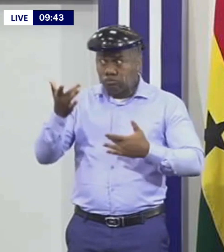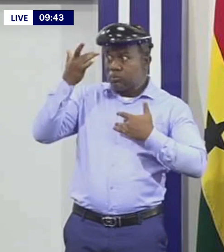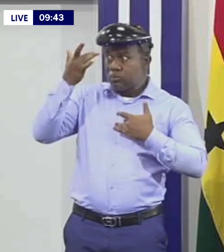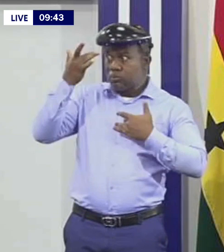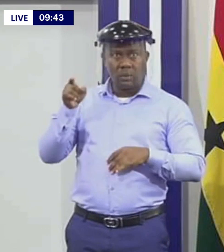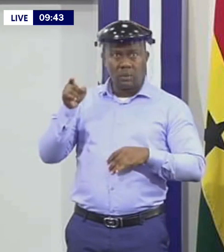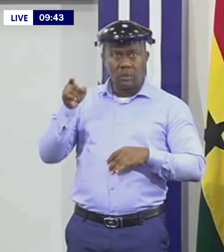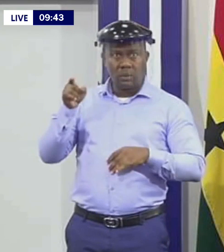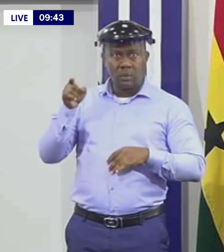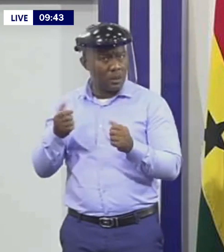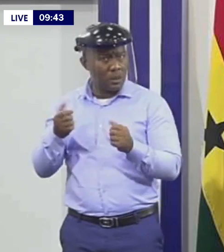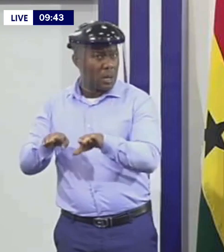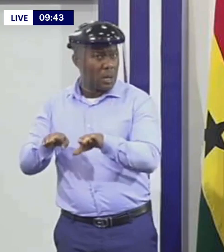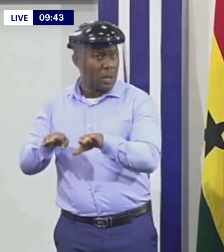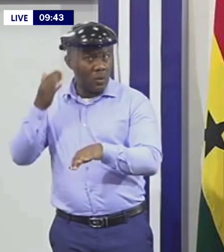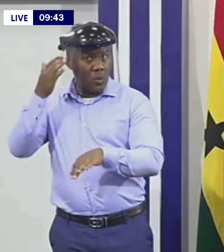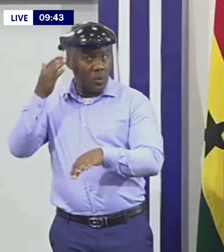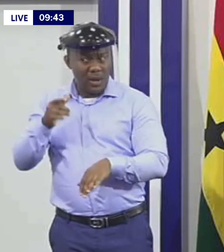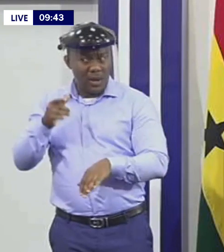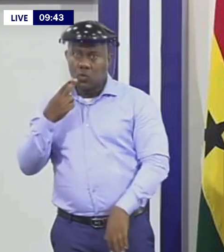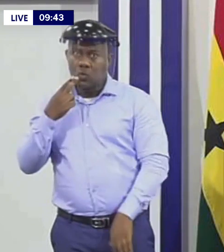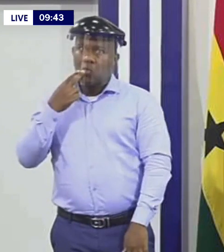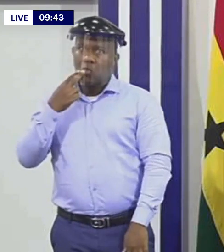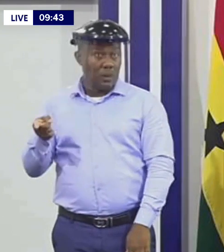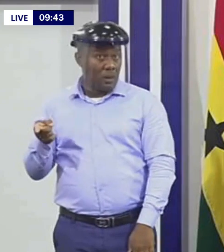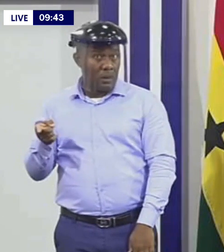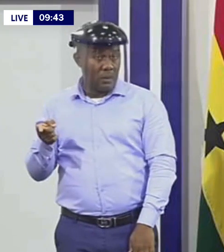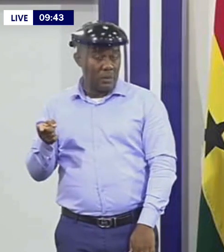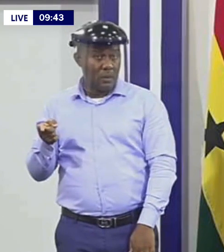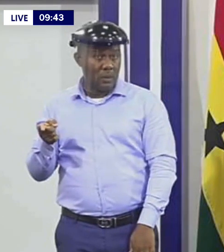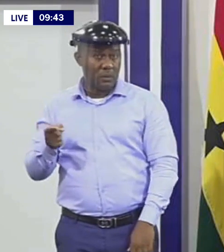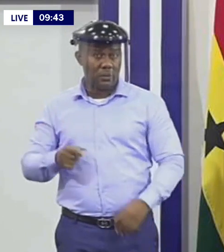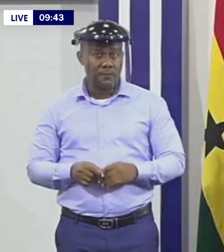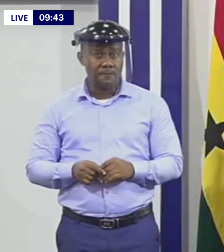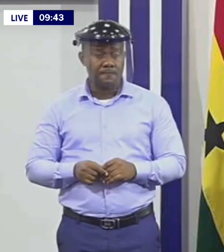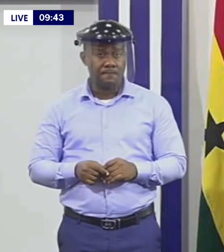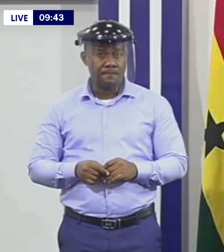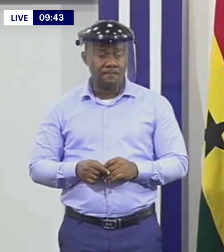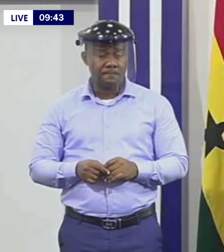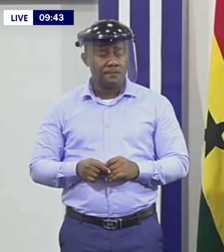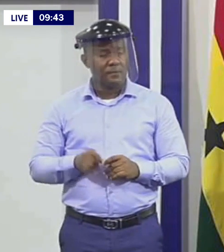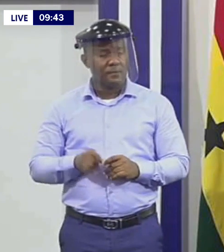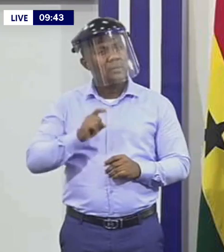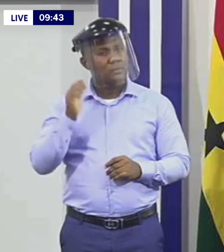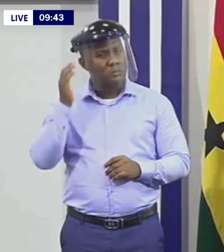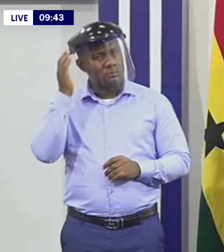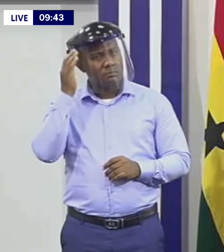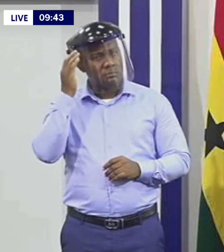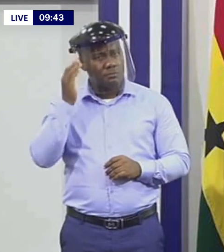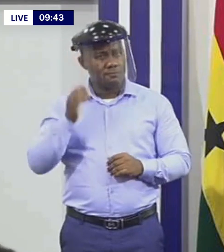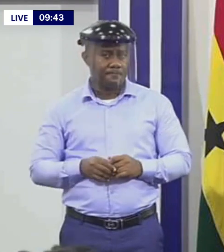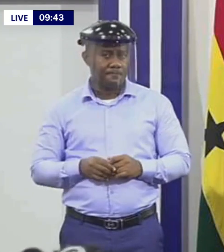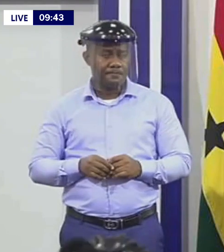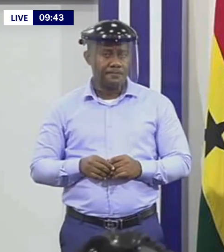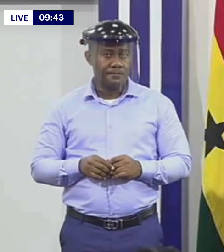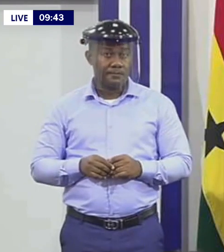also with severe signs and symptoms when they get the infection. So you have to also, in our